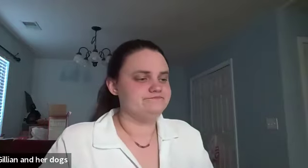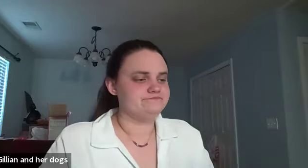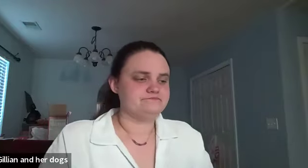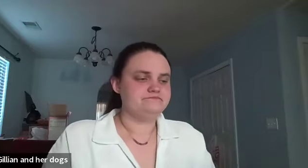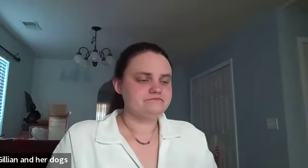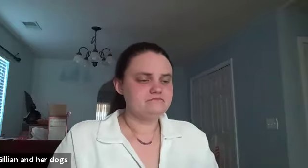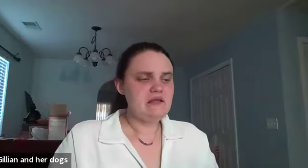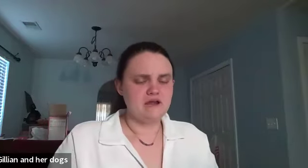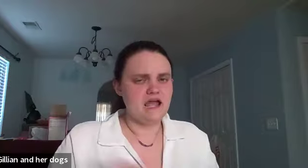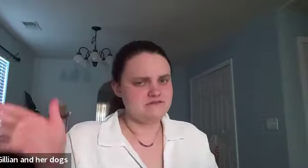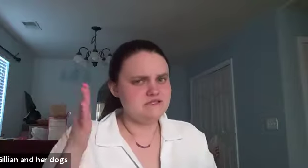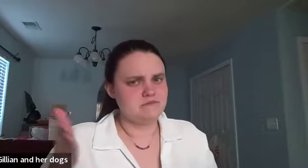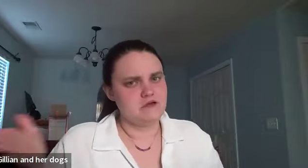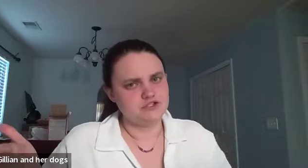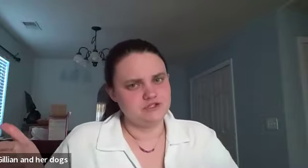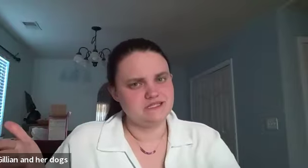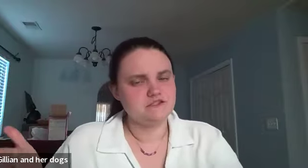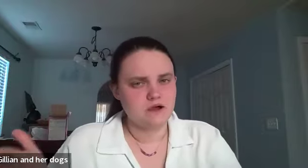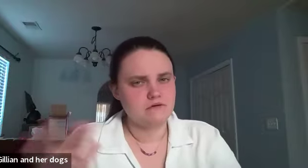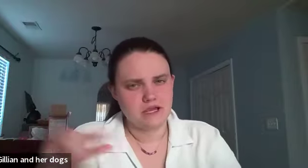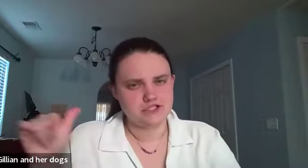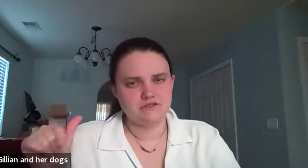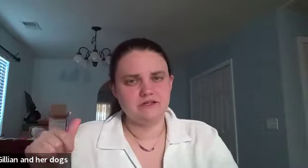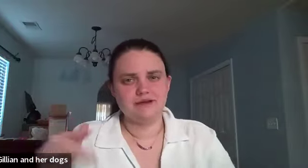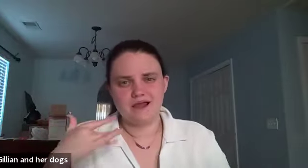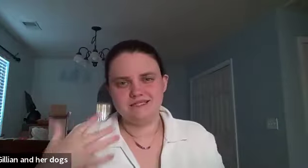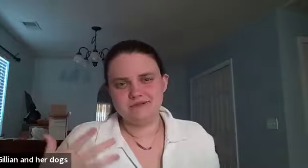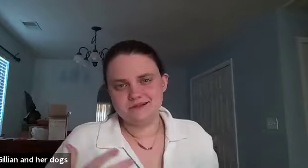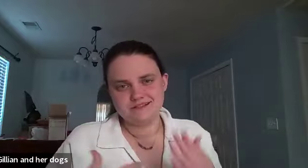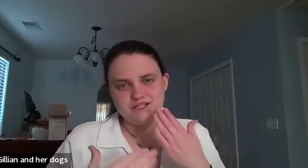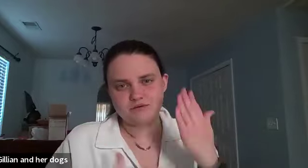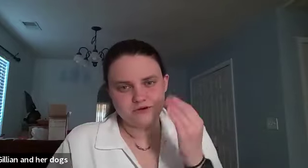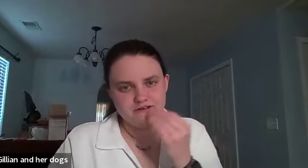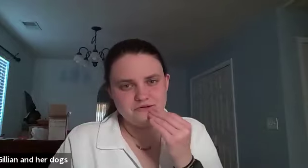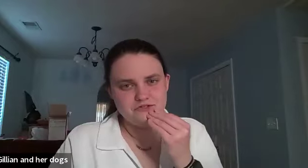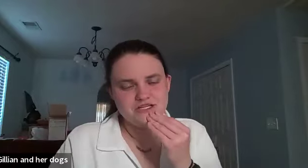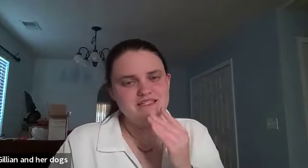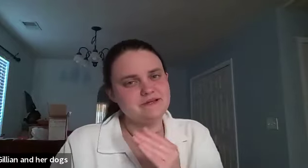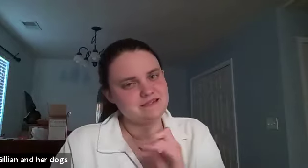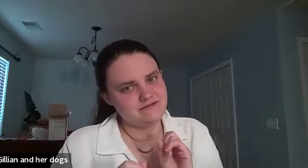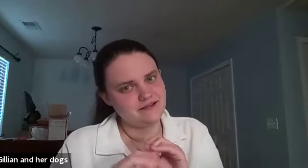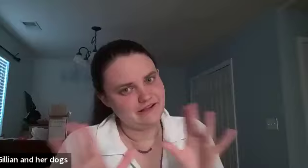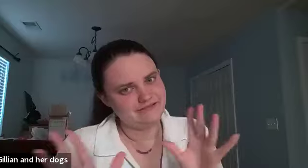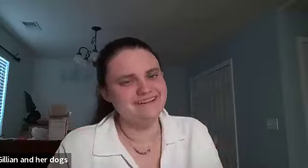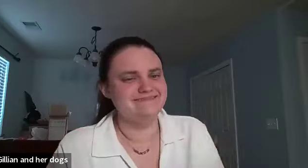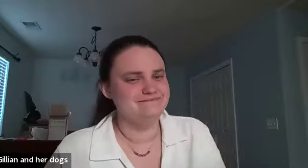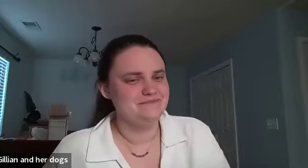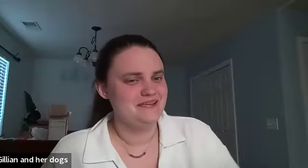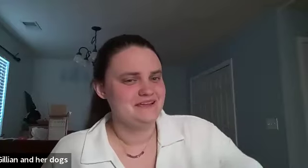Um, but I have seen some others use it as well occasionally. But I typically like to go with morning food just to be safe and clear.